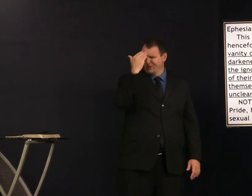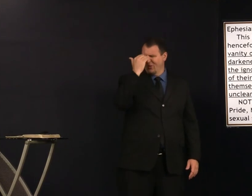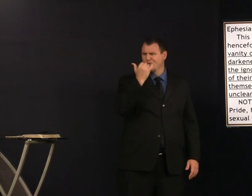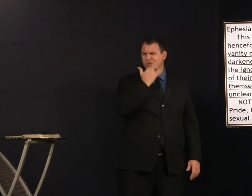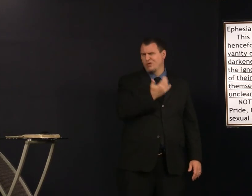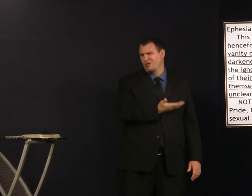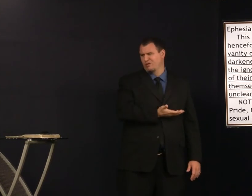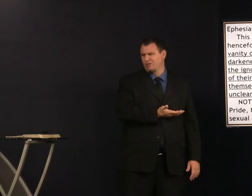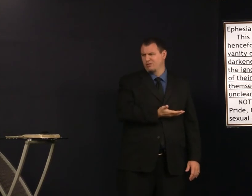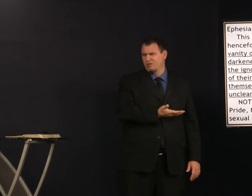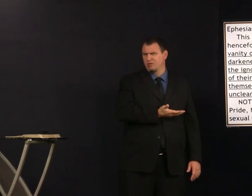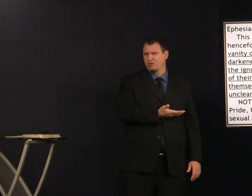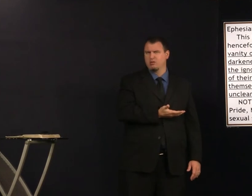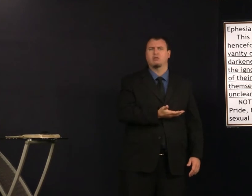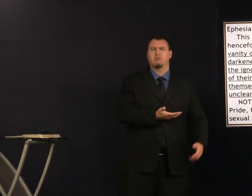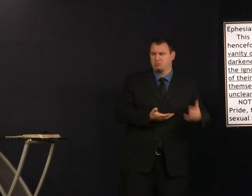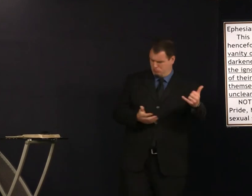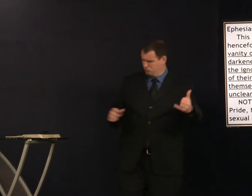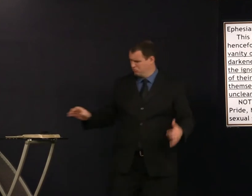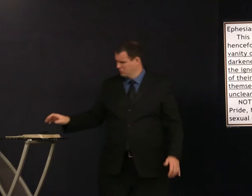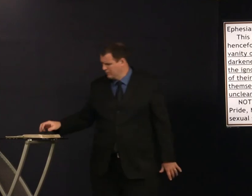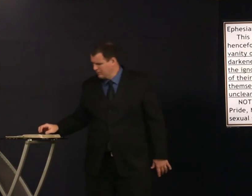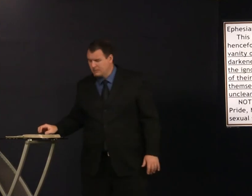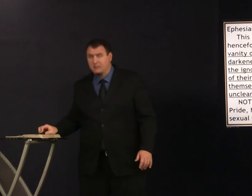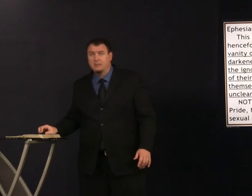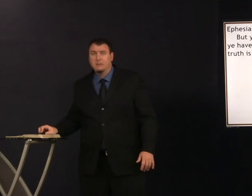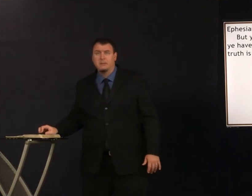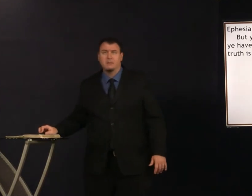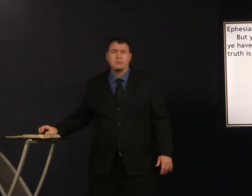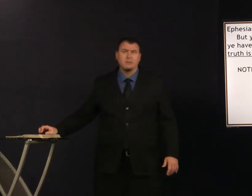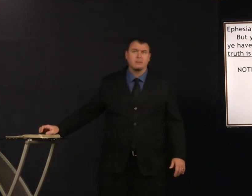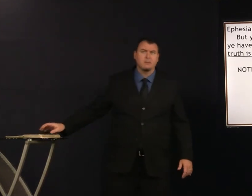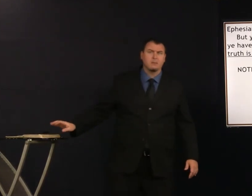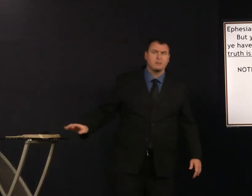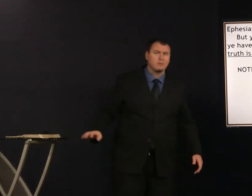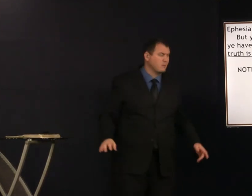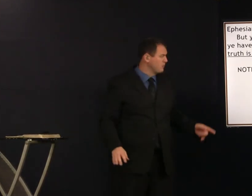No, we know it's not. We know it's a sin. It's not right.